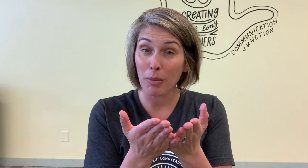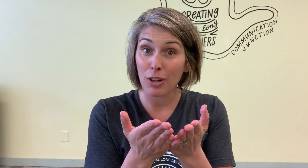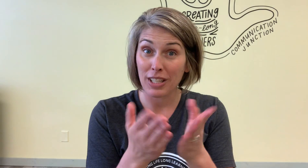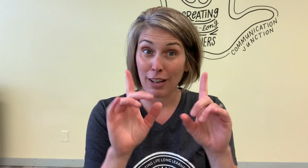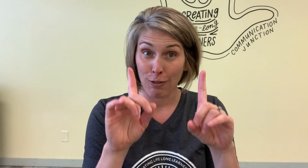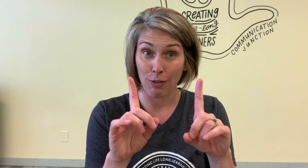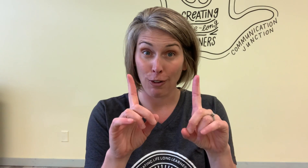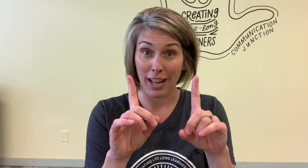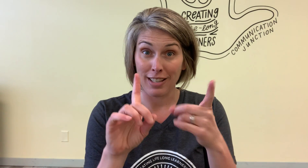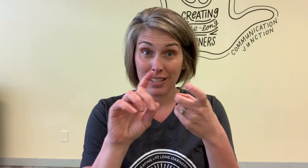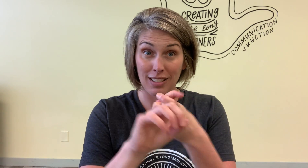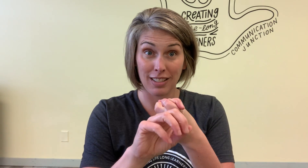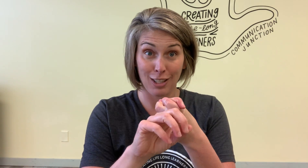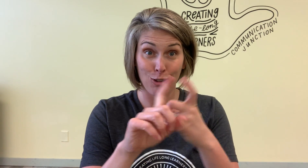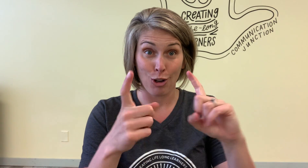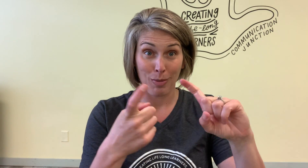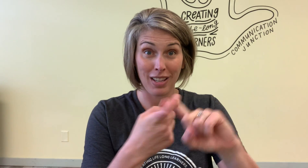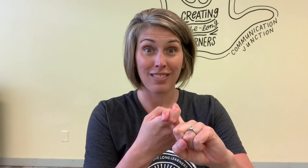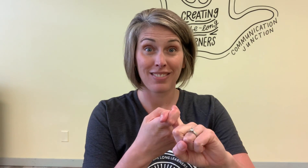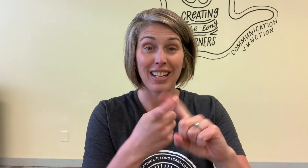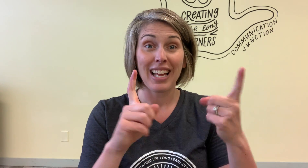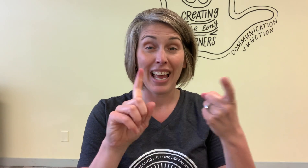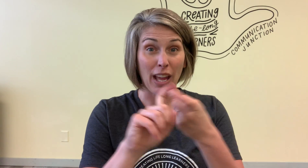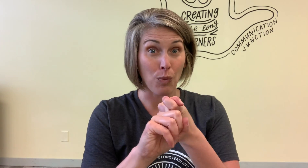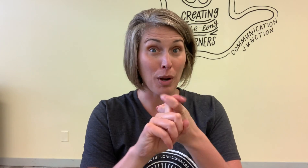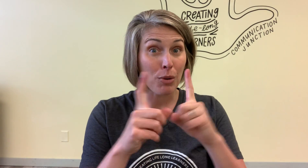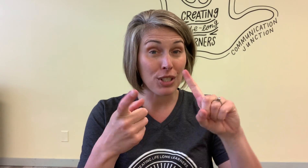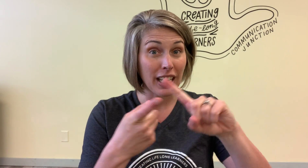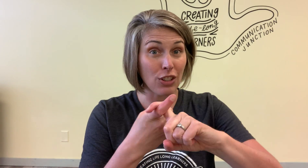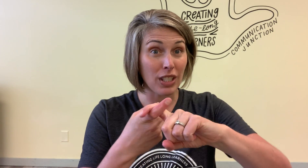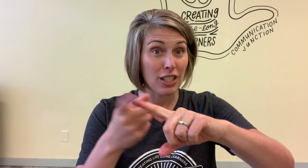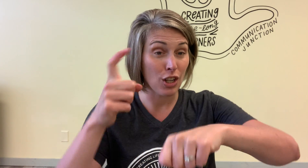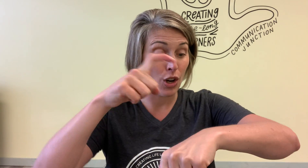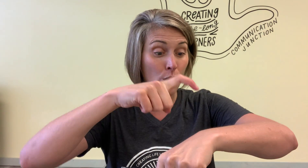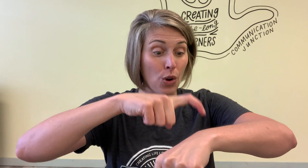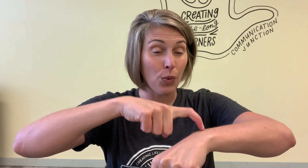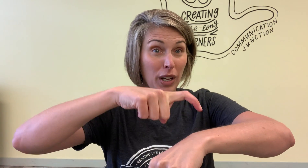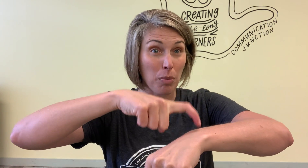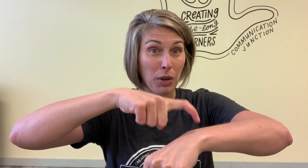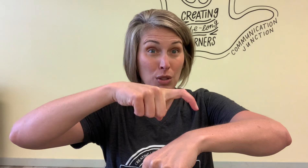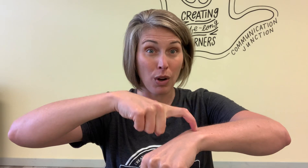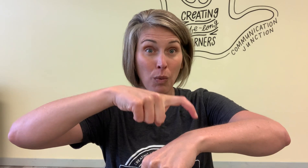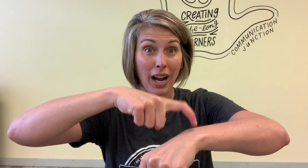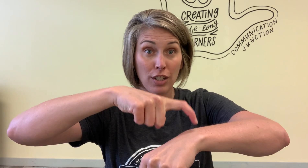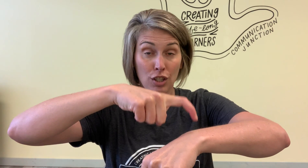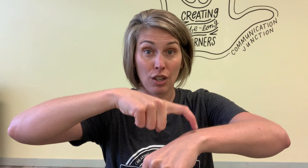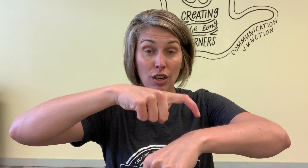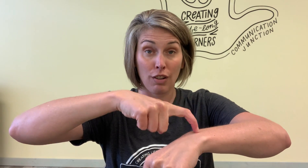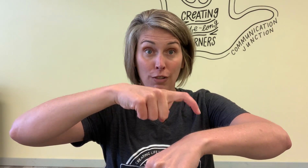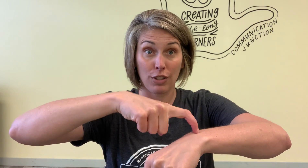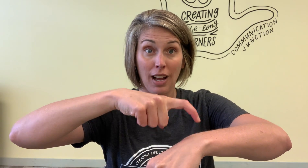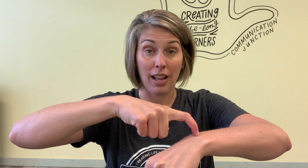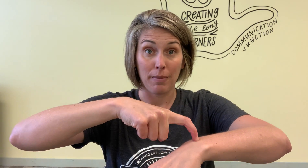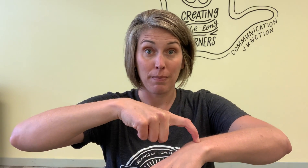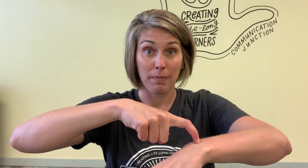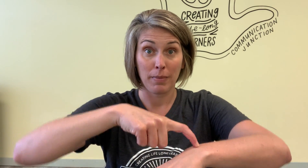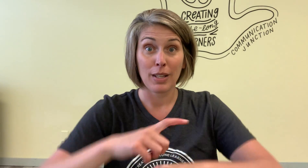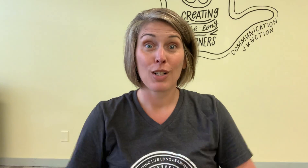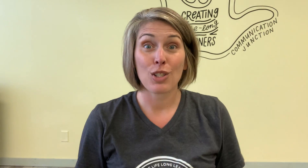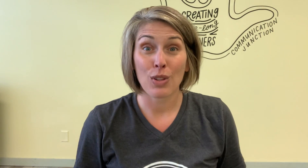our sign for friend? Can you show me? And one more sign you need to know, we're gonna point to our watch for time. So the